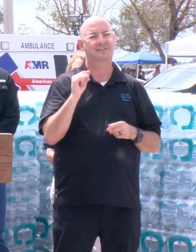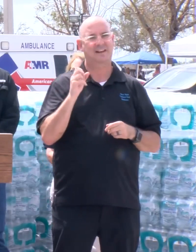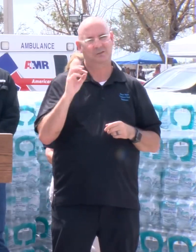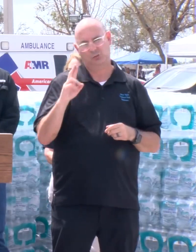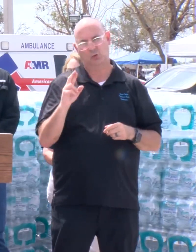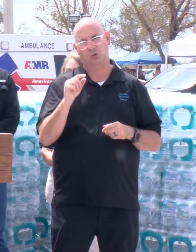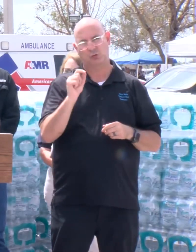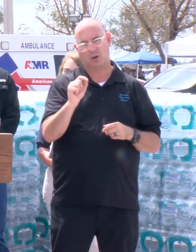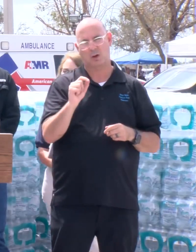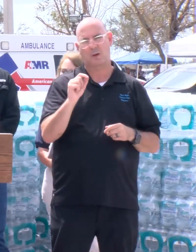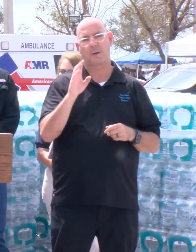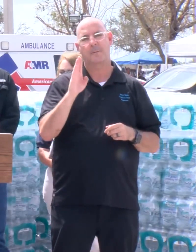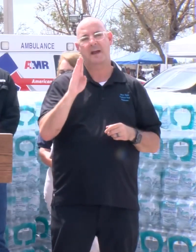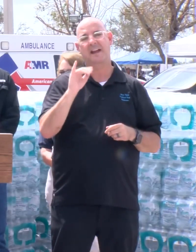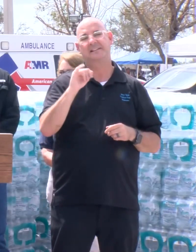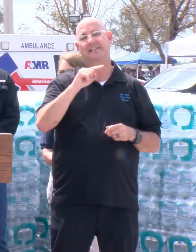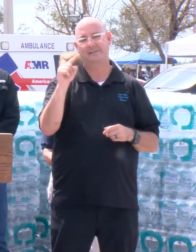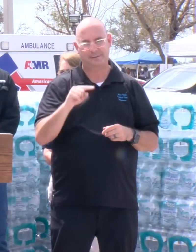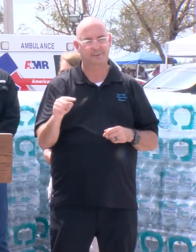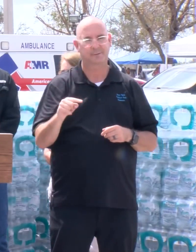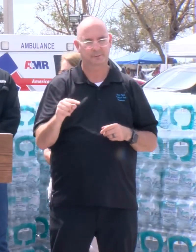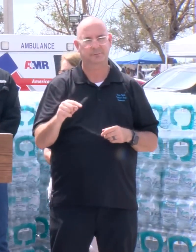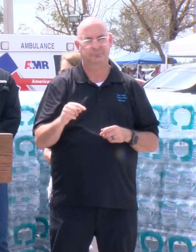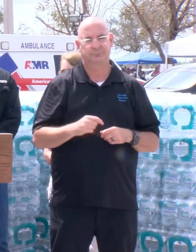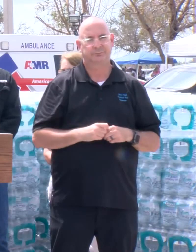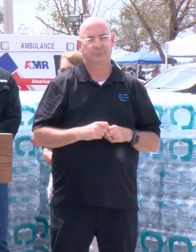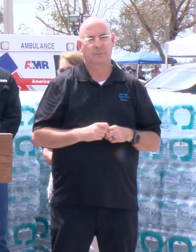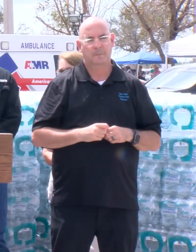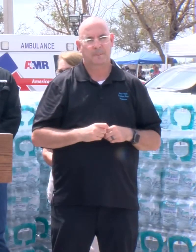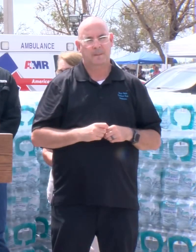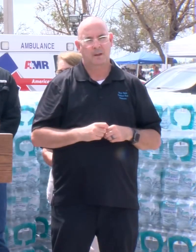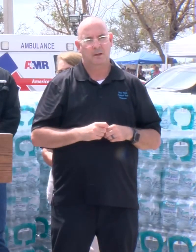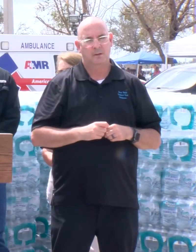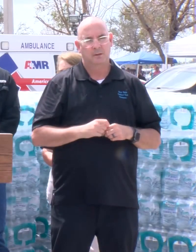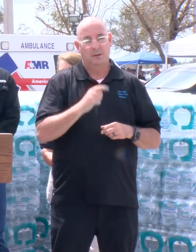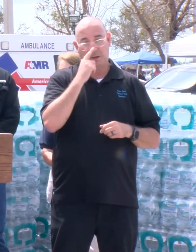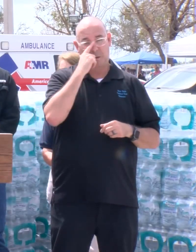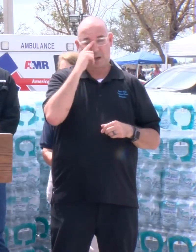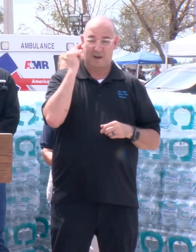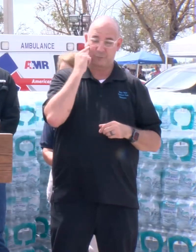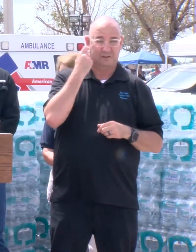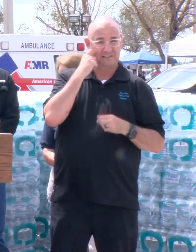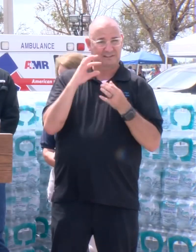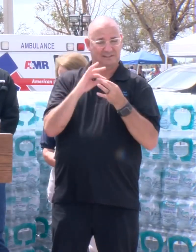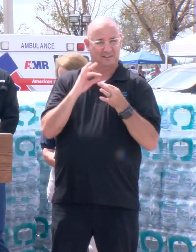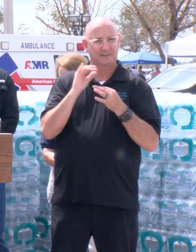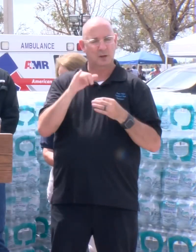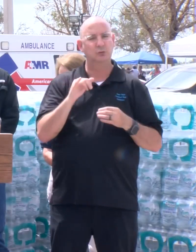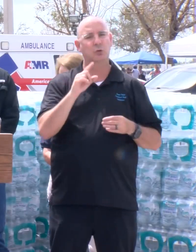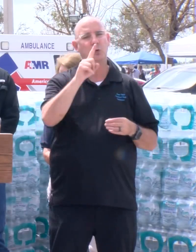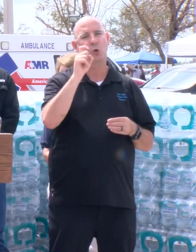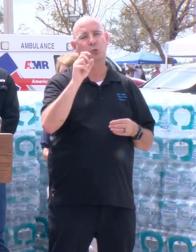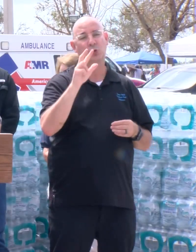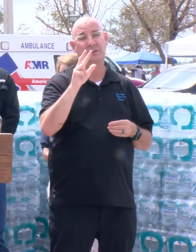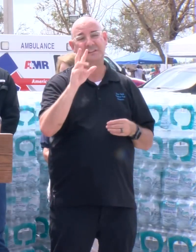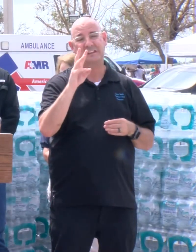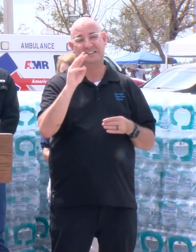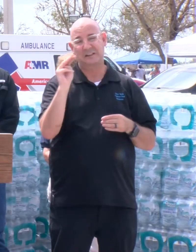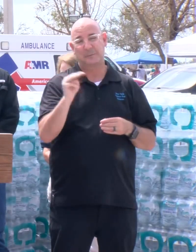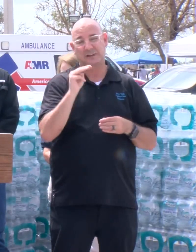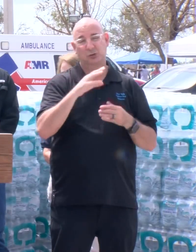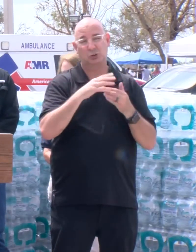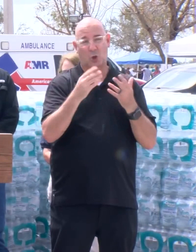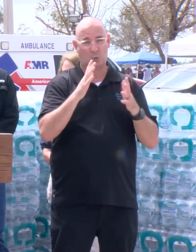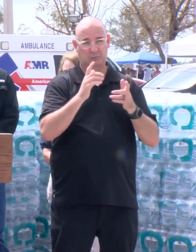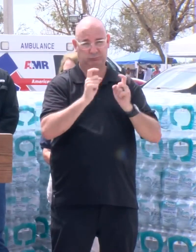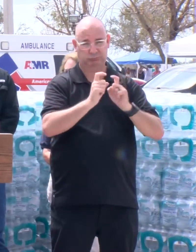extremely important that we're talking about today. The governor just mentioned $126 million being awarded today on the four-year anniversary to the